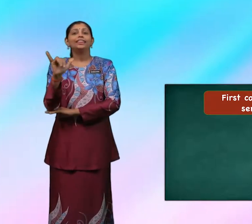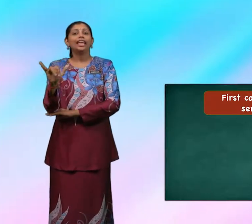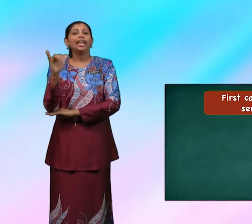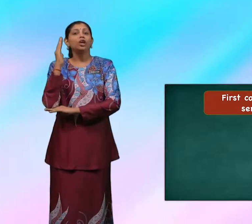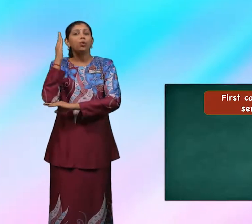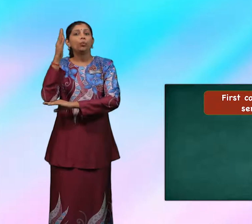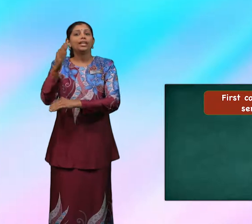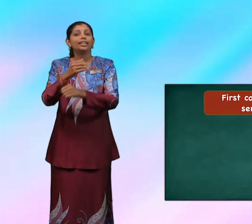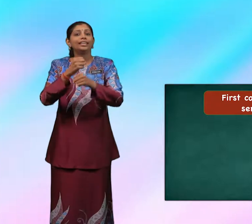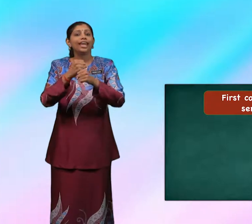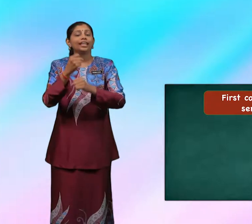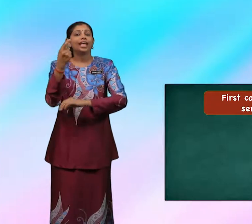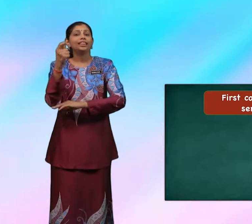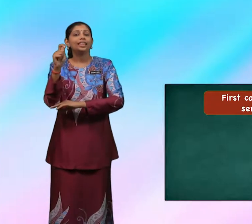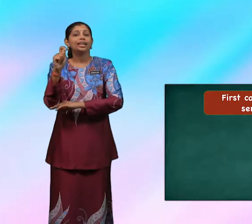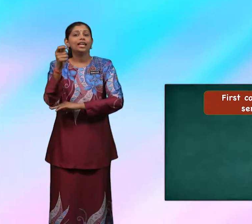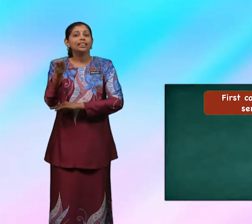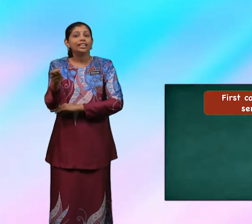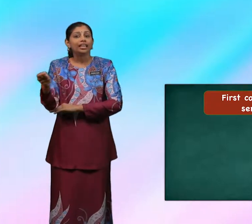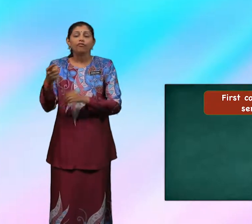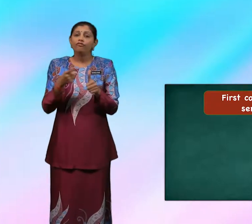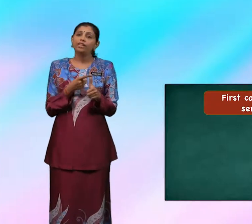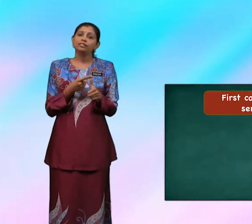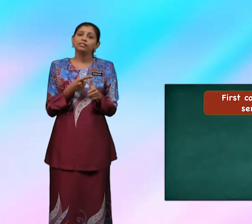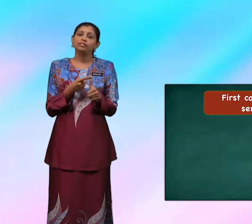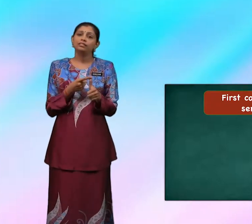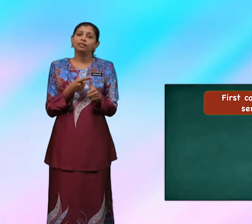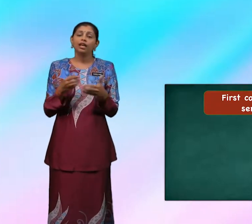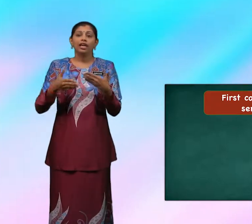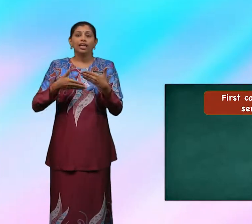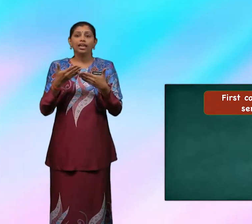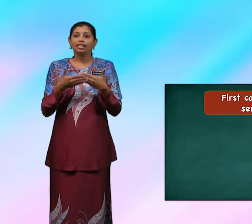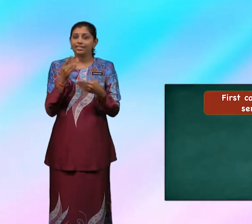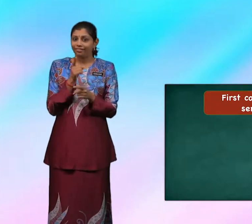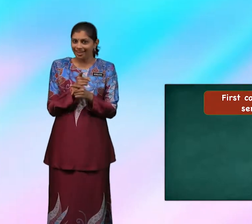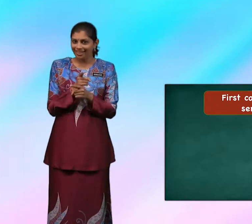they will get the thing first. Easy, right?